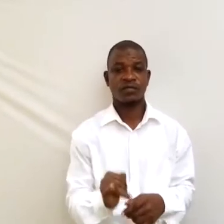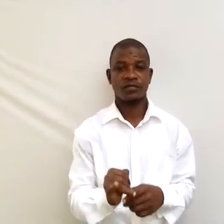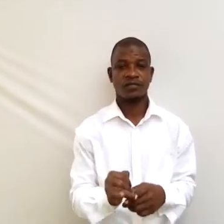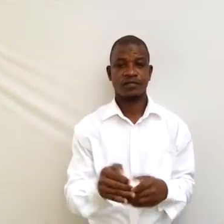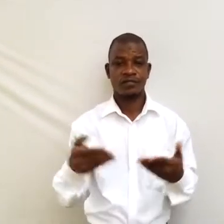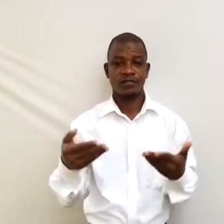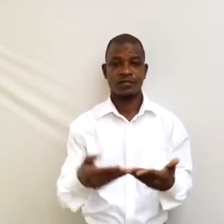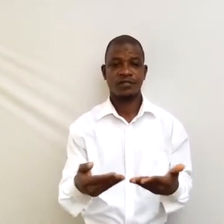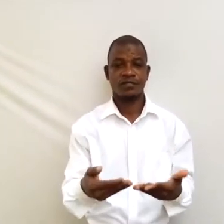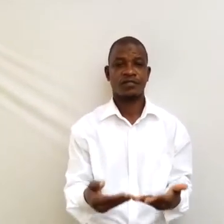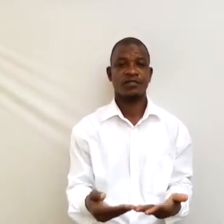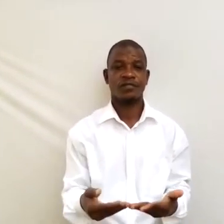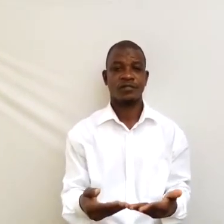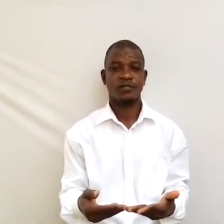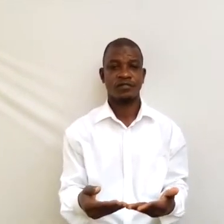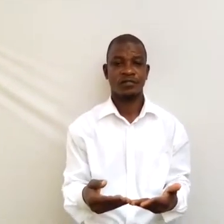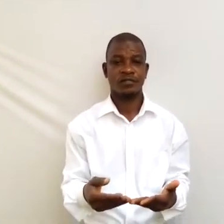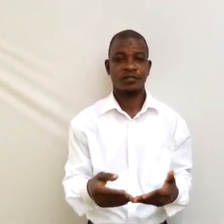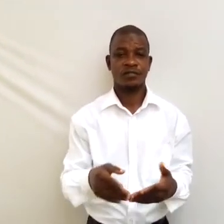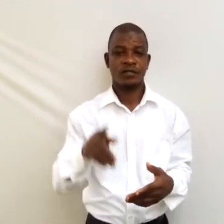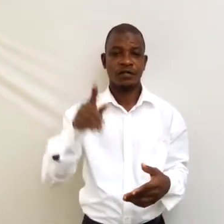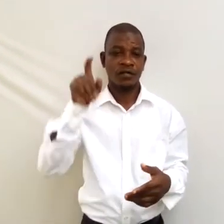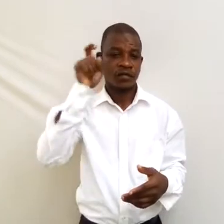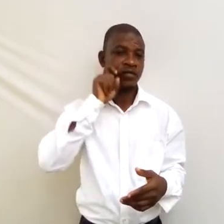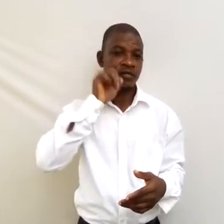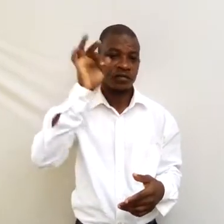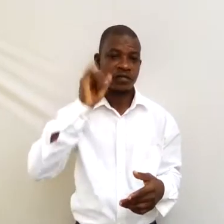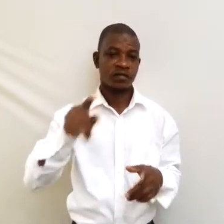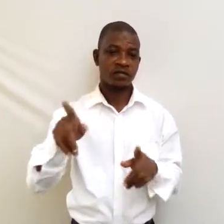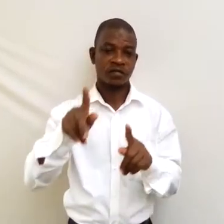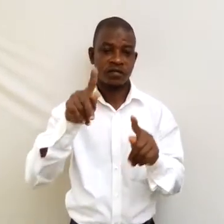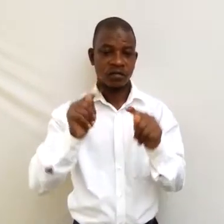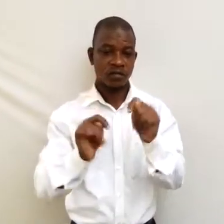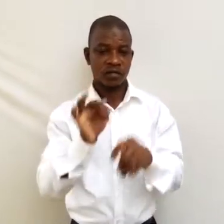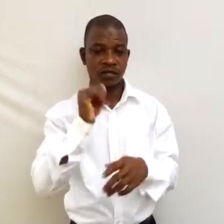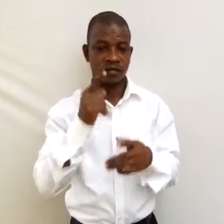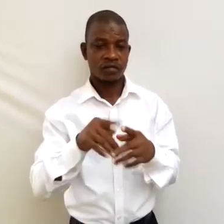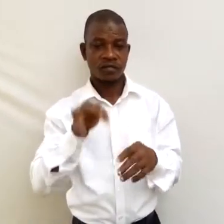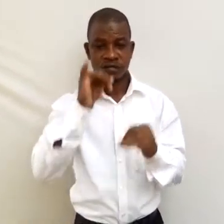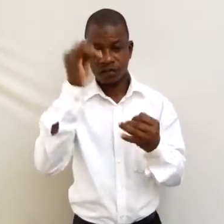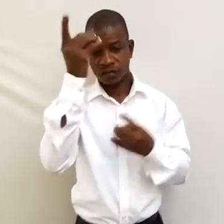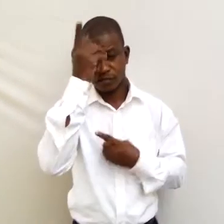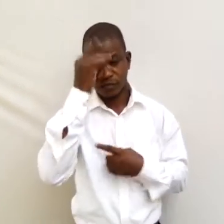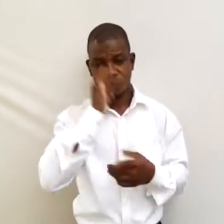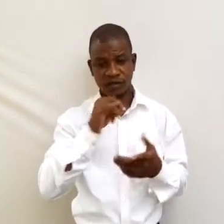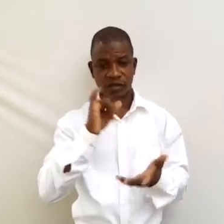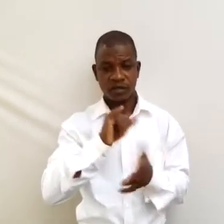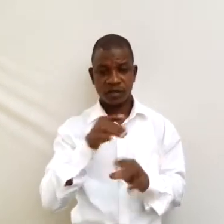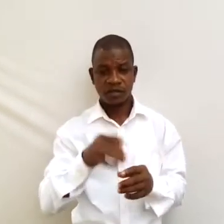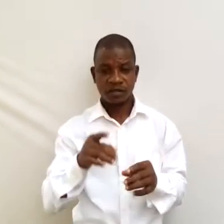Introduction. Sexually transmitted infections are infections that are spread